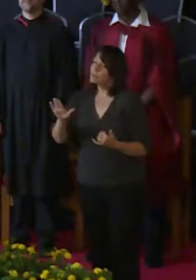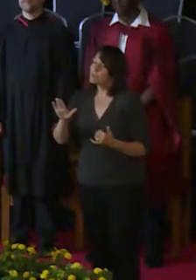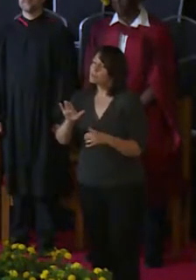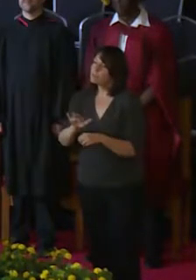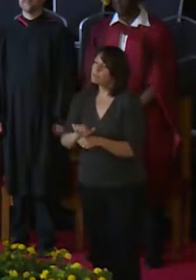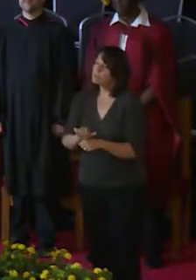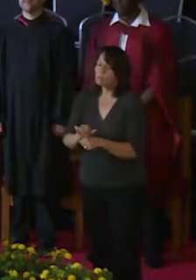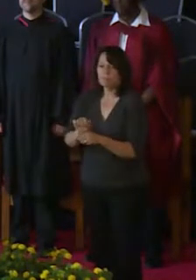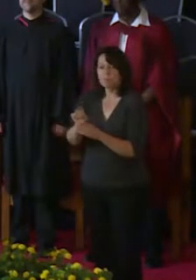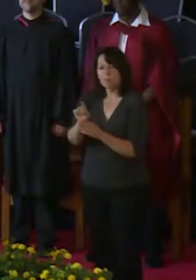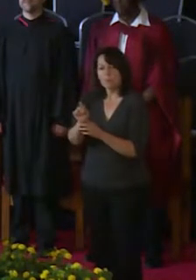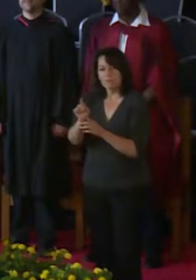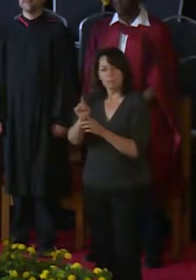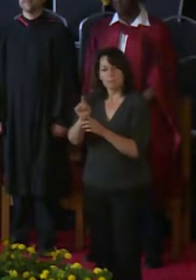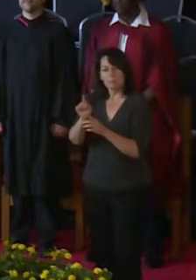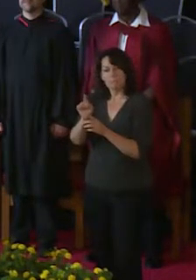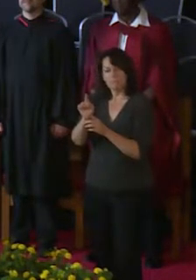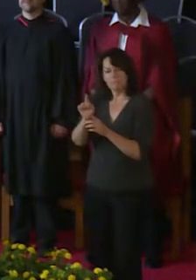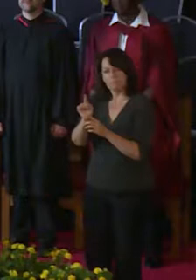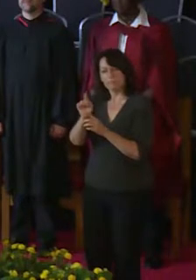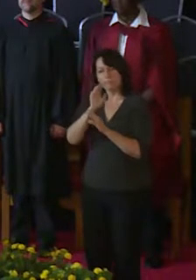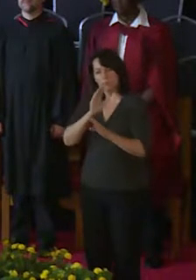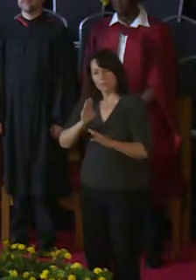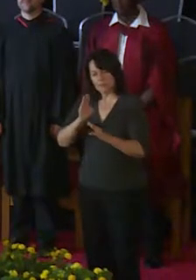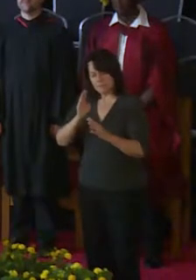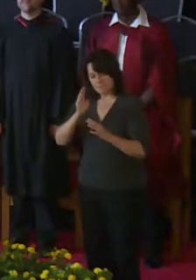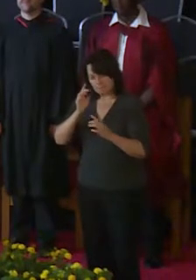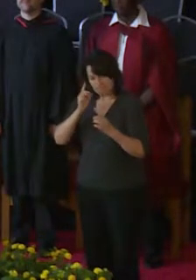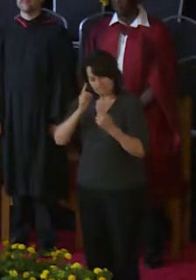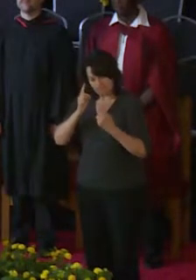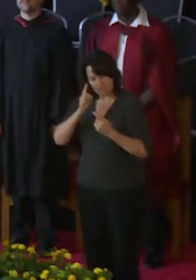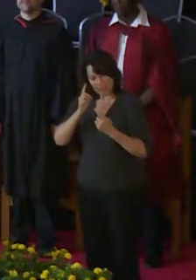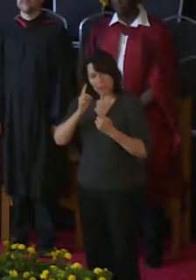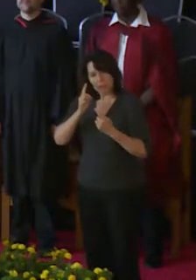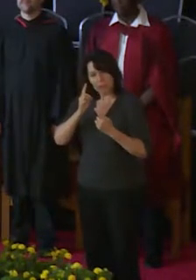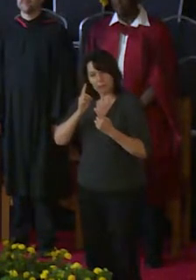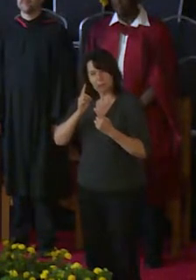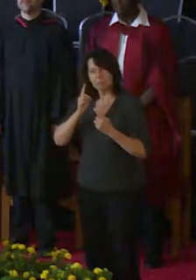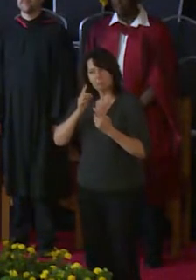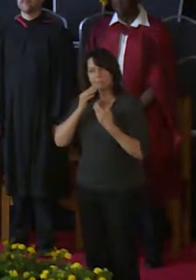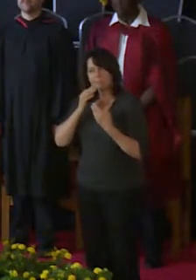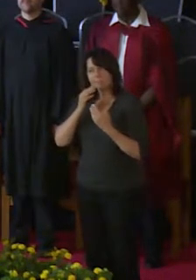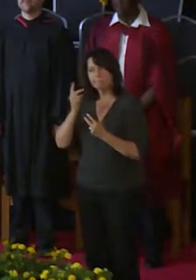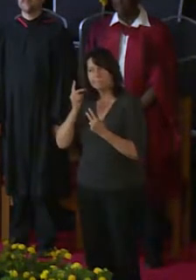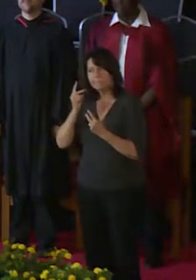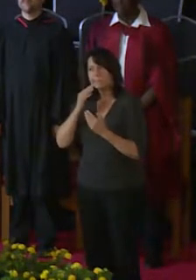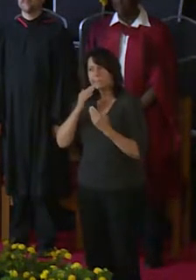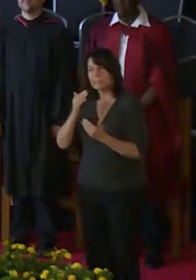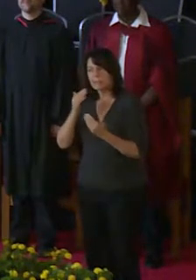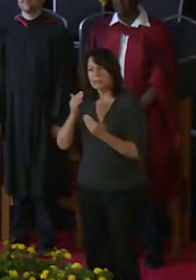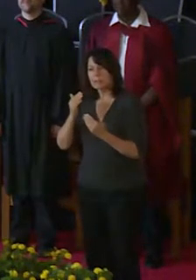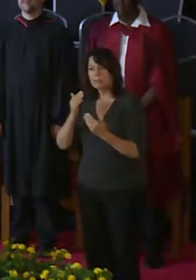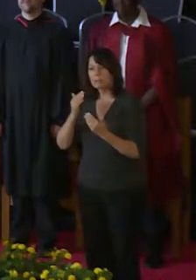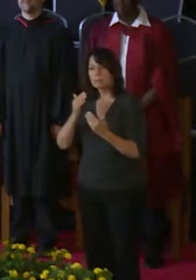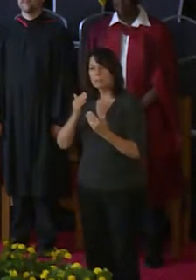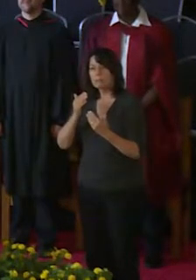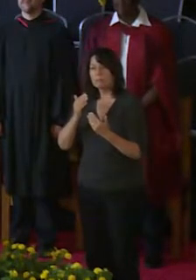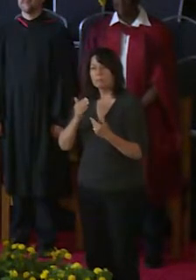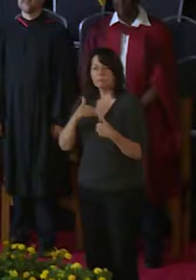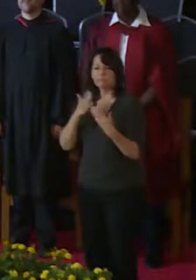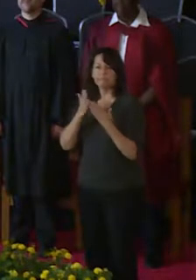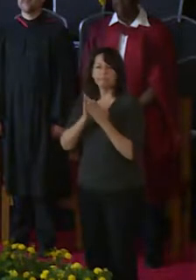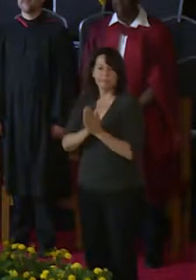moment of silence to reflect, to recognize that for which you are grateful, or to offer a prayer.